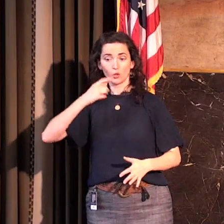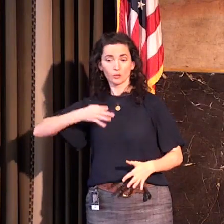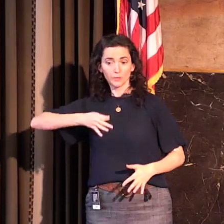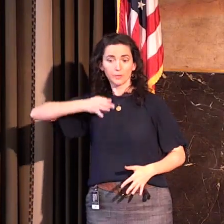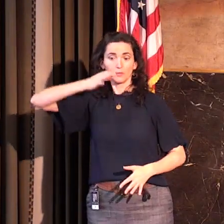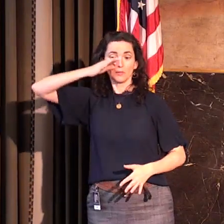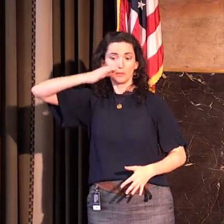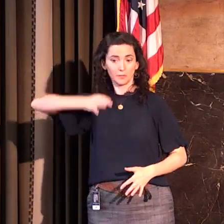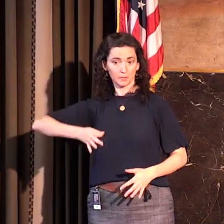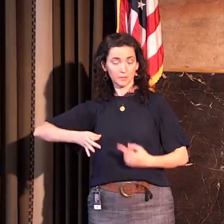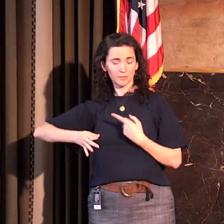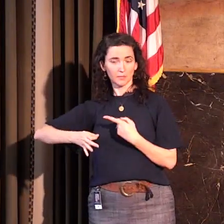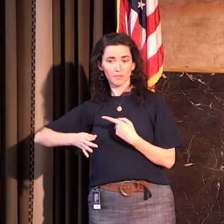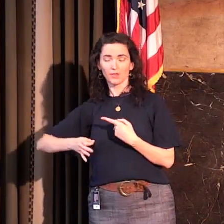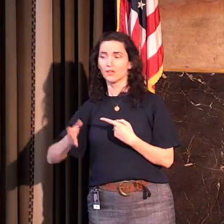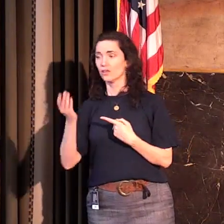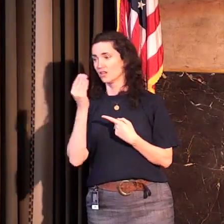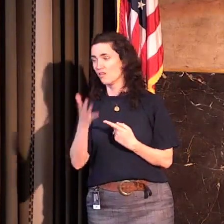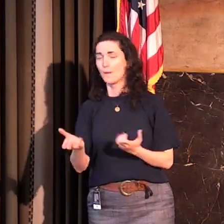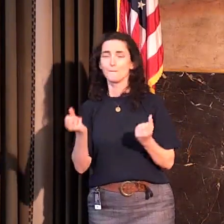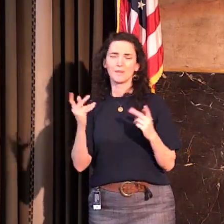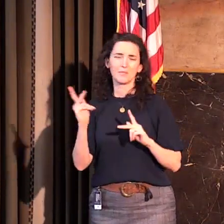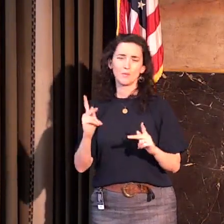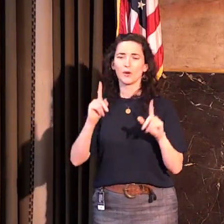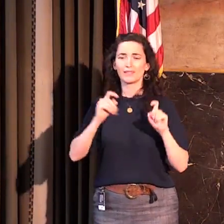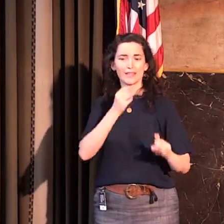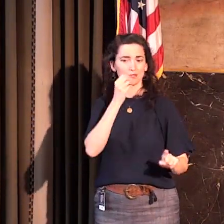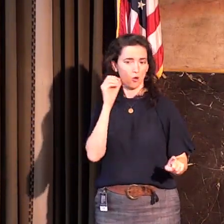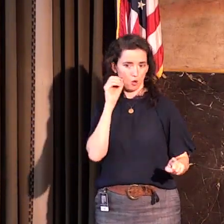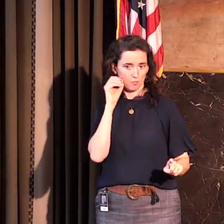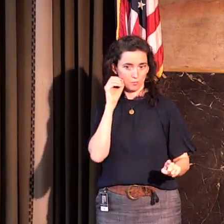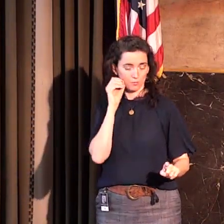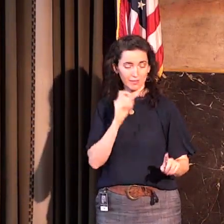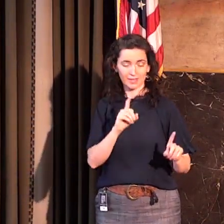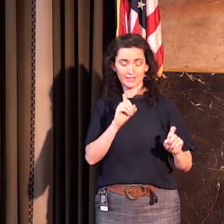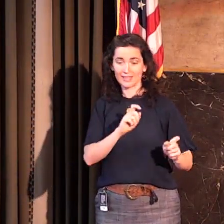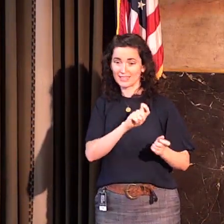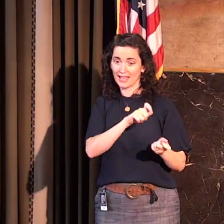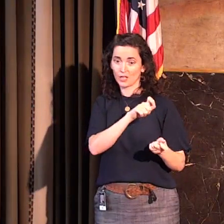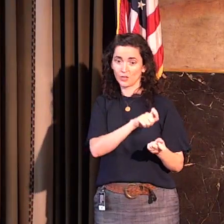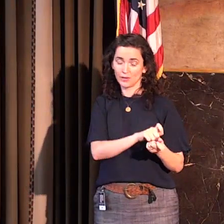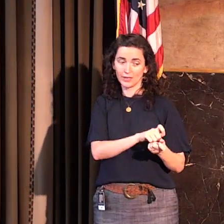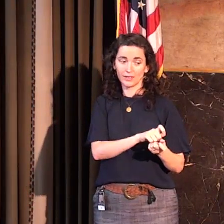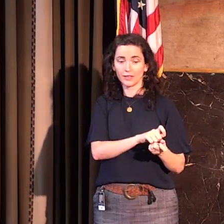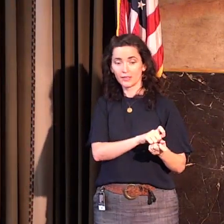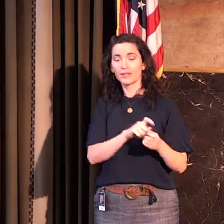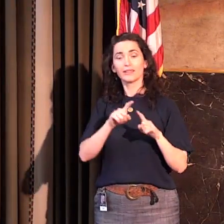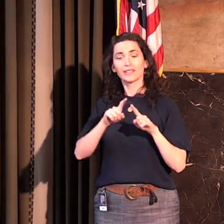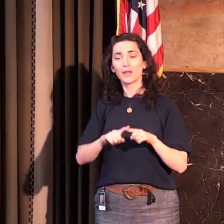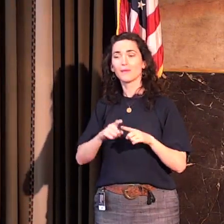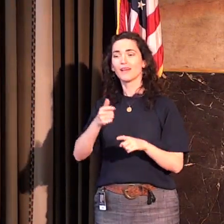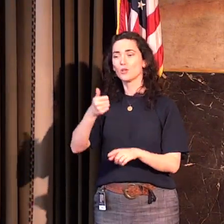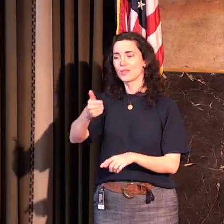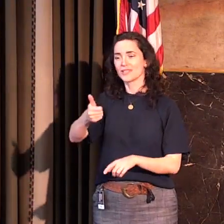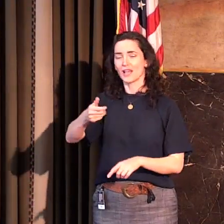point to make, because there's so many home tests being done, the accuracy of your test is related to the quality of your